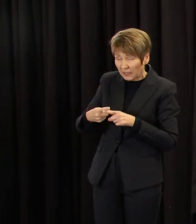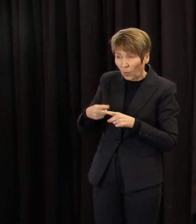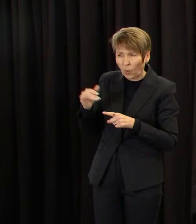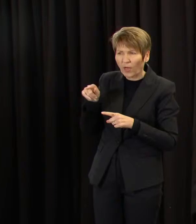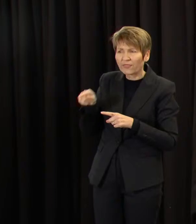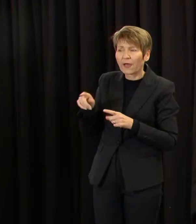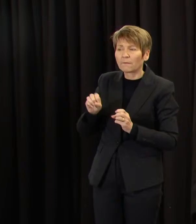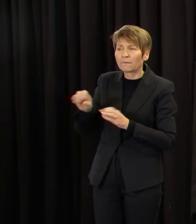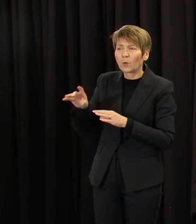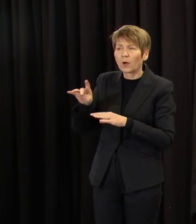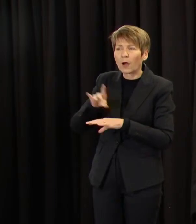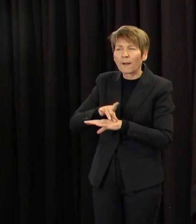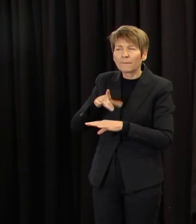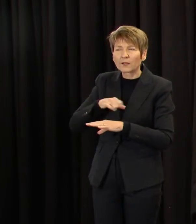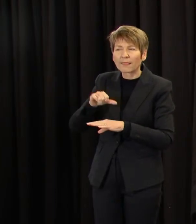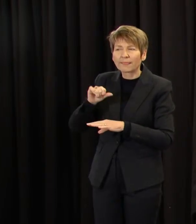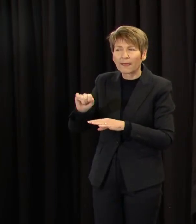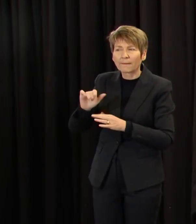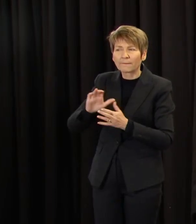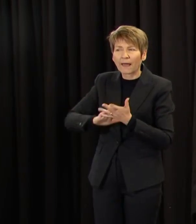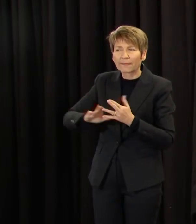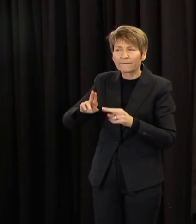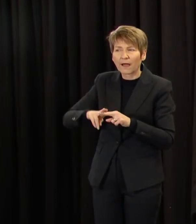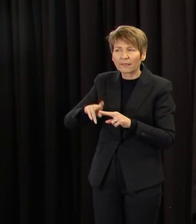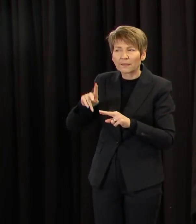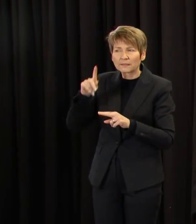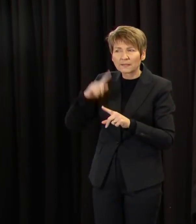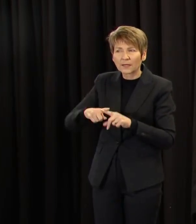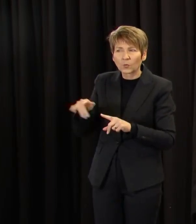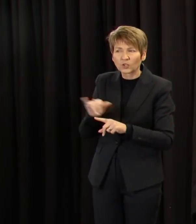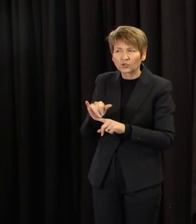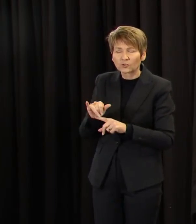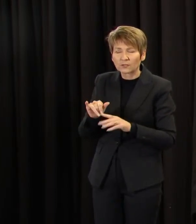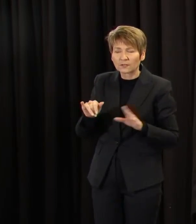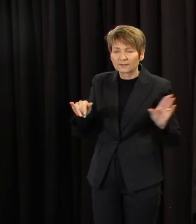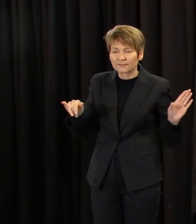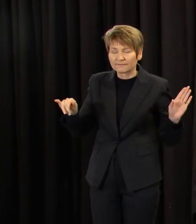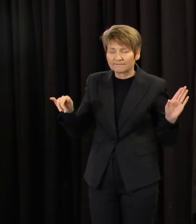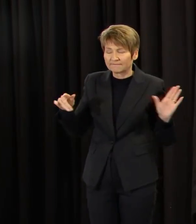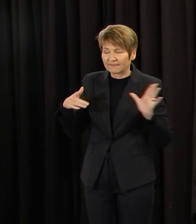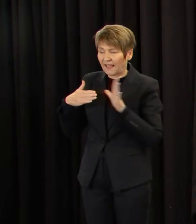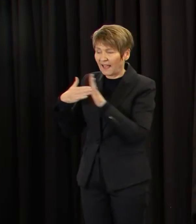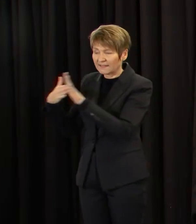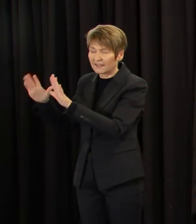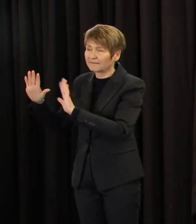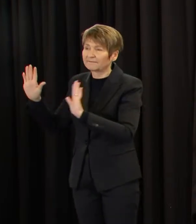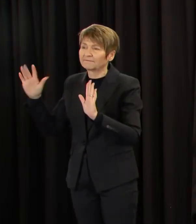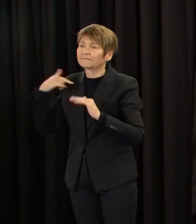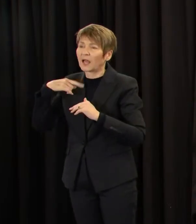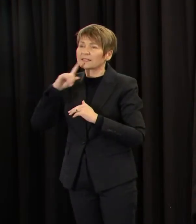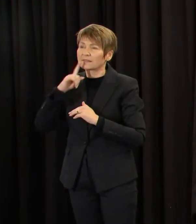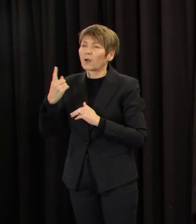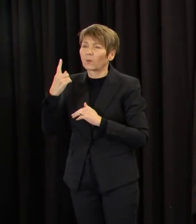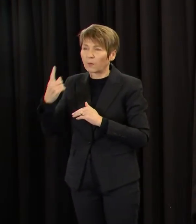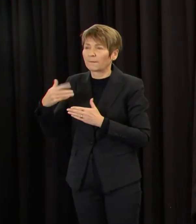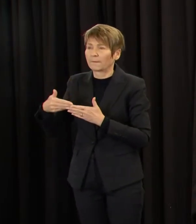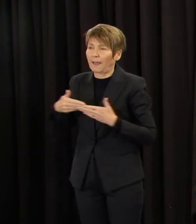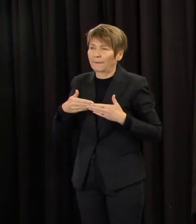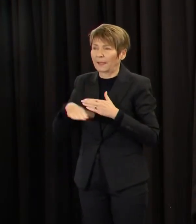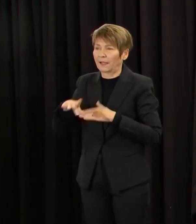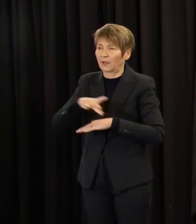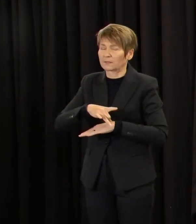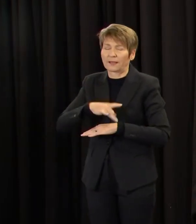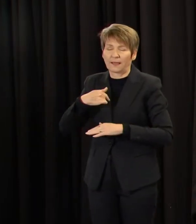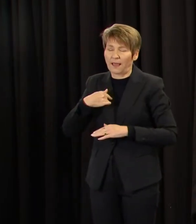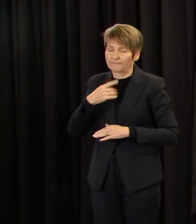hospital because their parents are tested? So I can confirm there is an infant in hospital. I'm not going to give any more details on that, I'm afraid. And can you just quickly clarify how many cases were